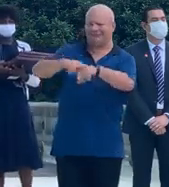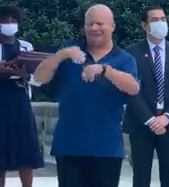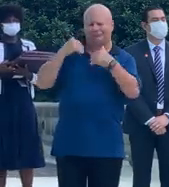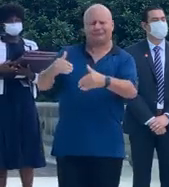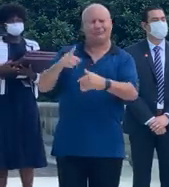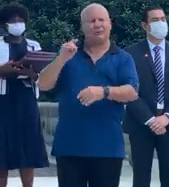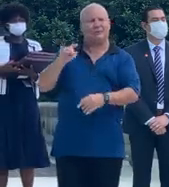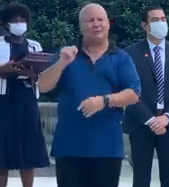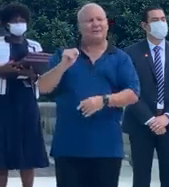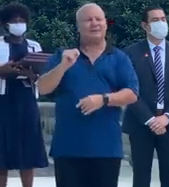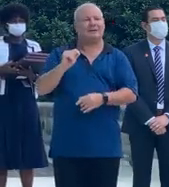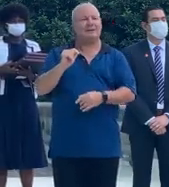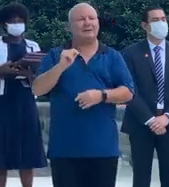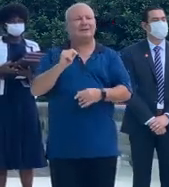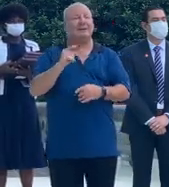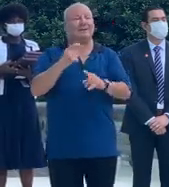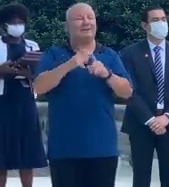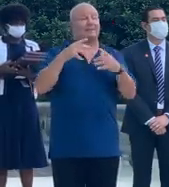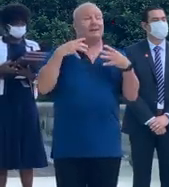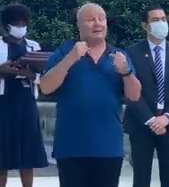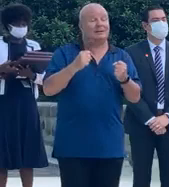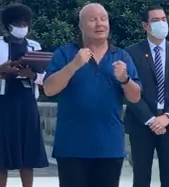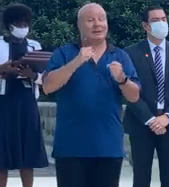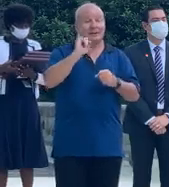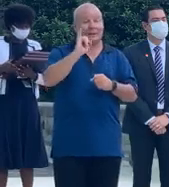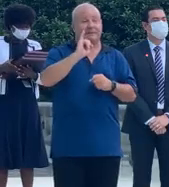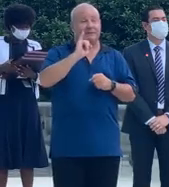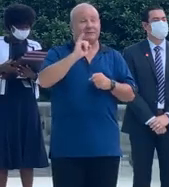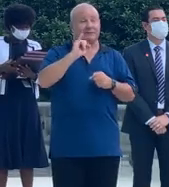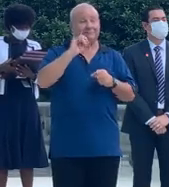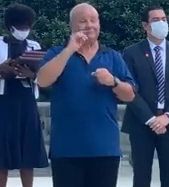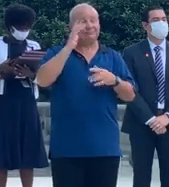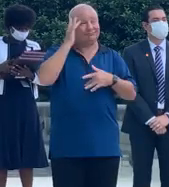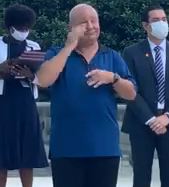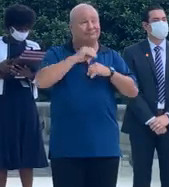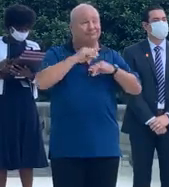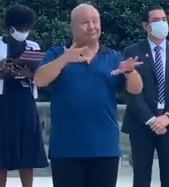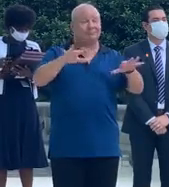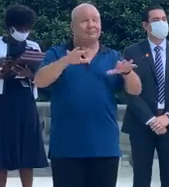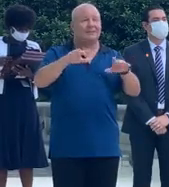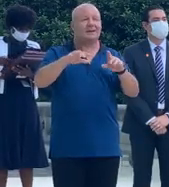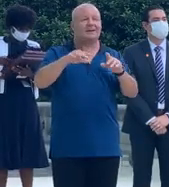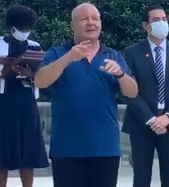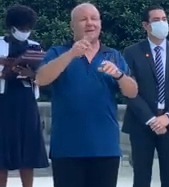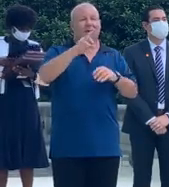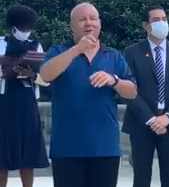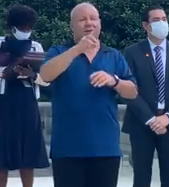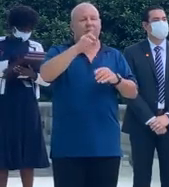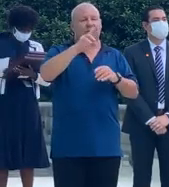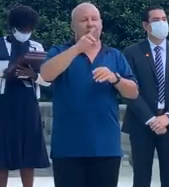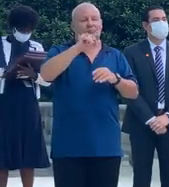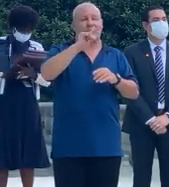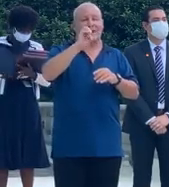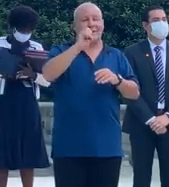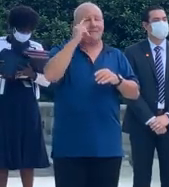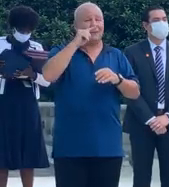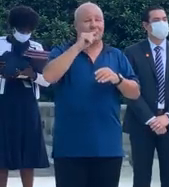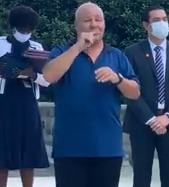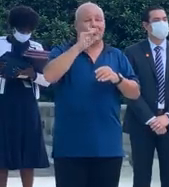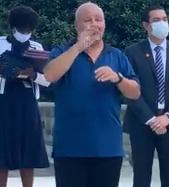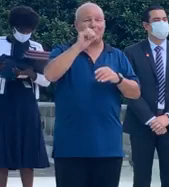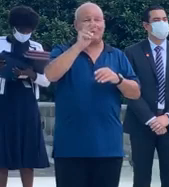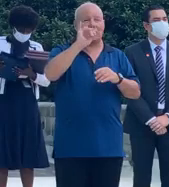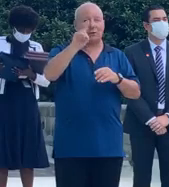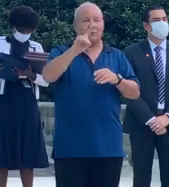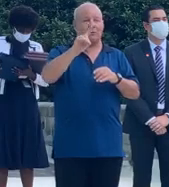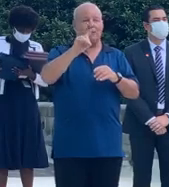health piece, I can tell you that while initially the infection rate among Hispanic people was around 20% for COVID, we have now decreased that